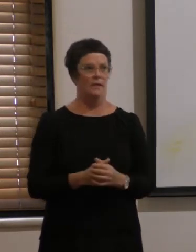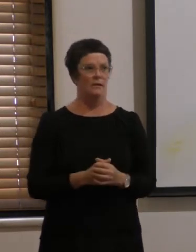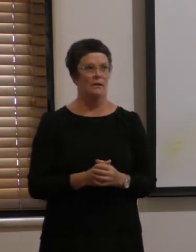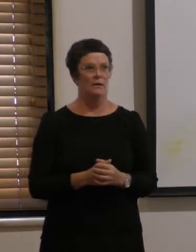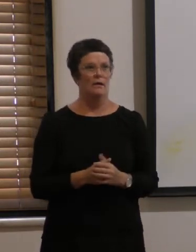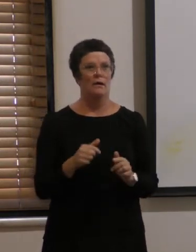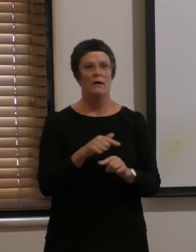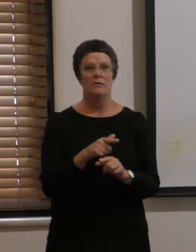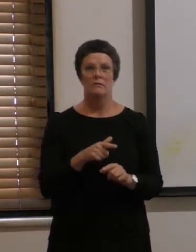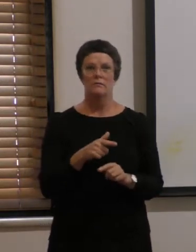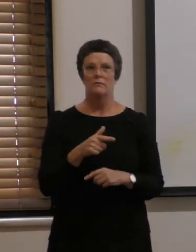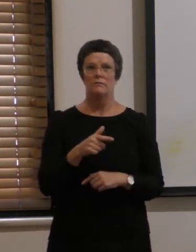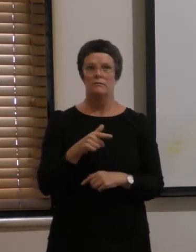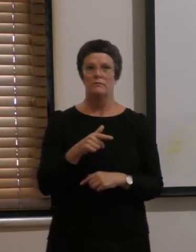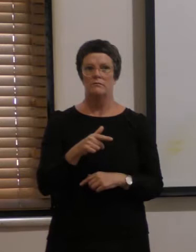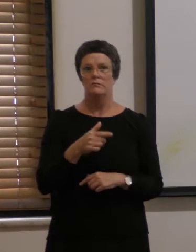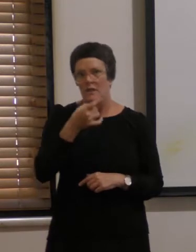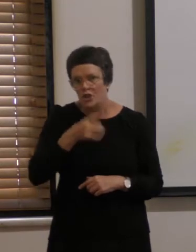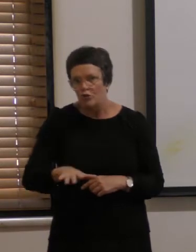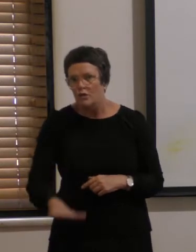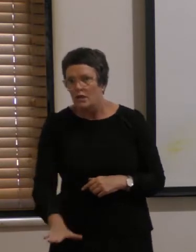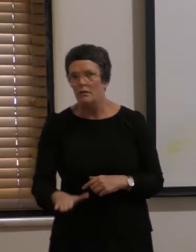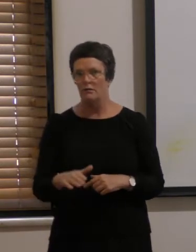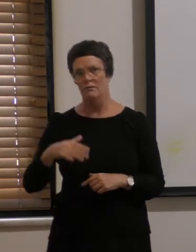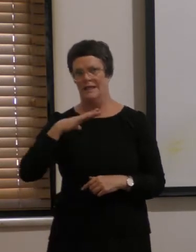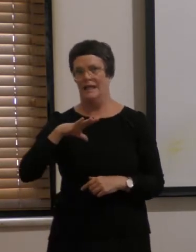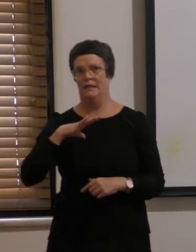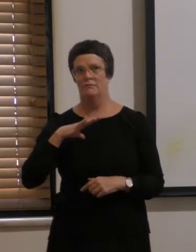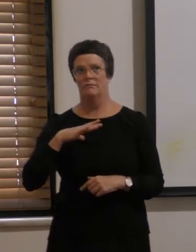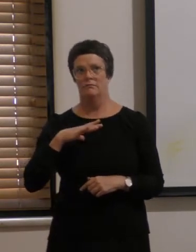are reliant, or young children are reliant on their families to